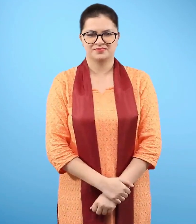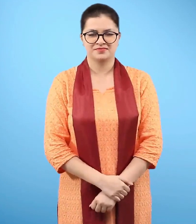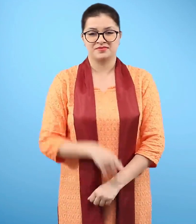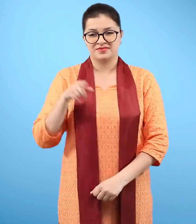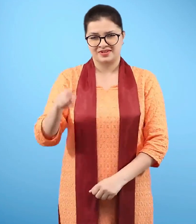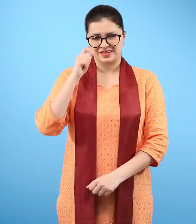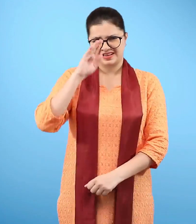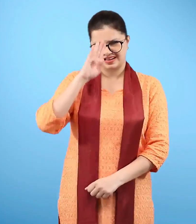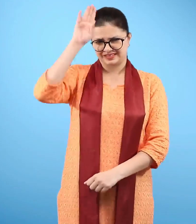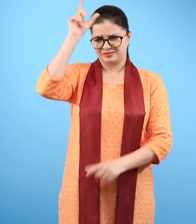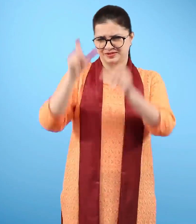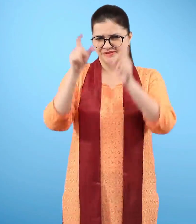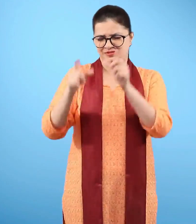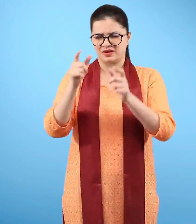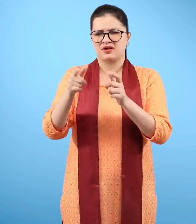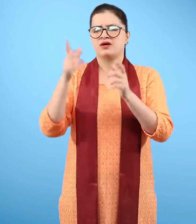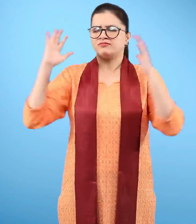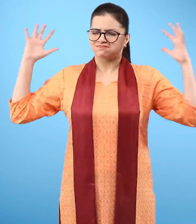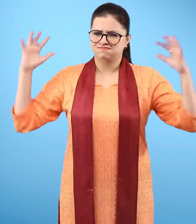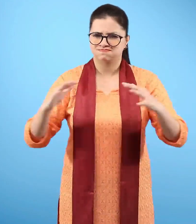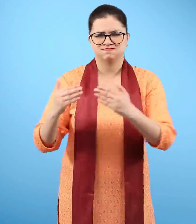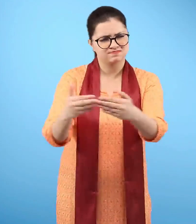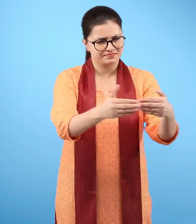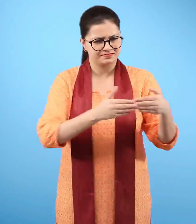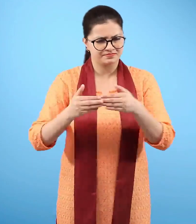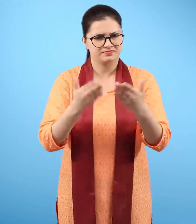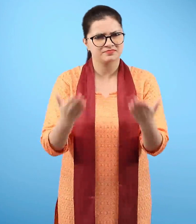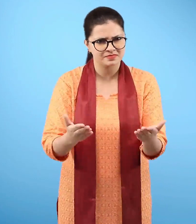The Diwan-e-Aam or the Diwan Khas?